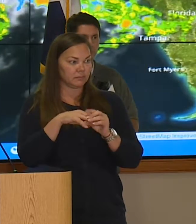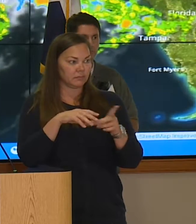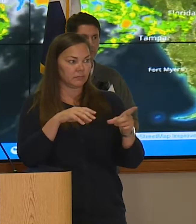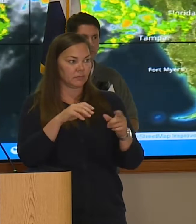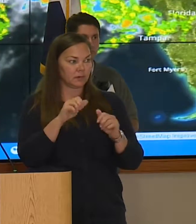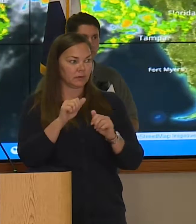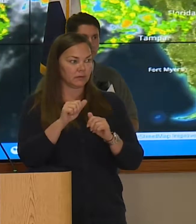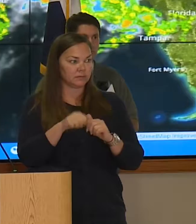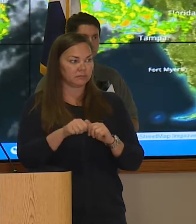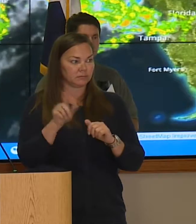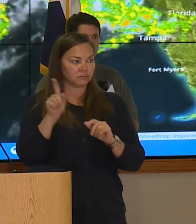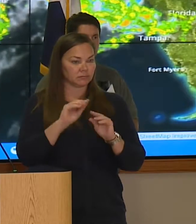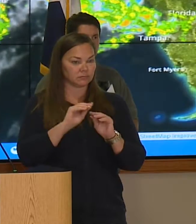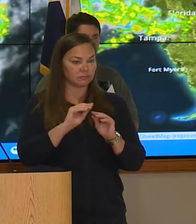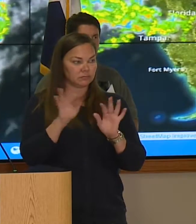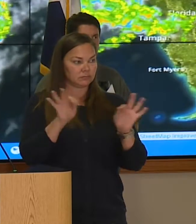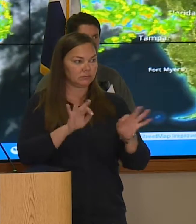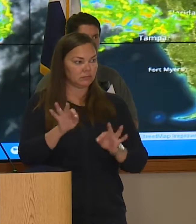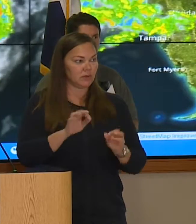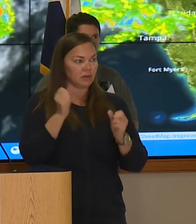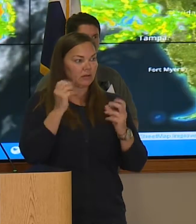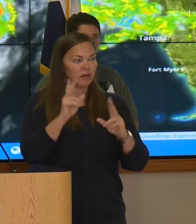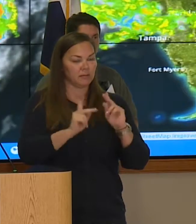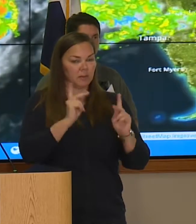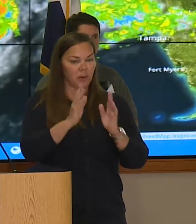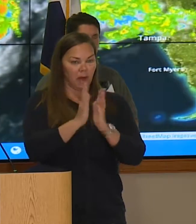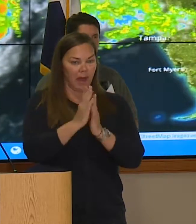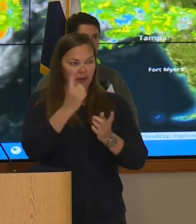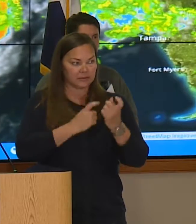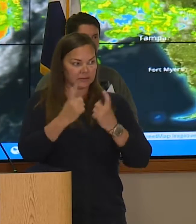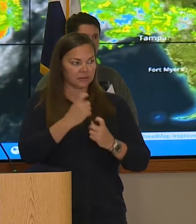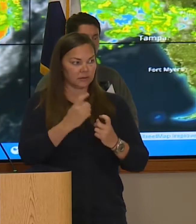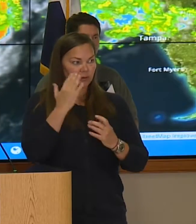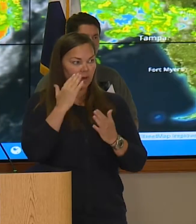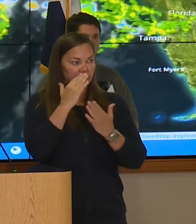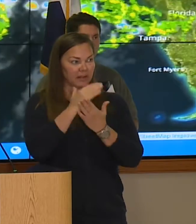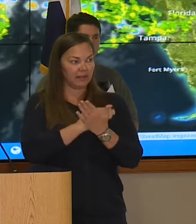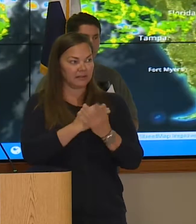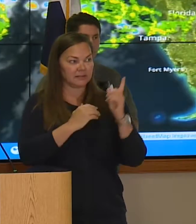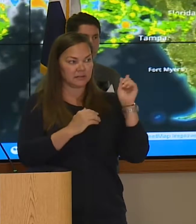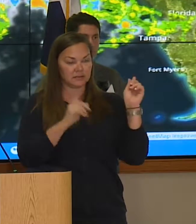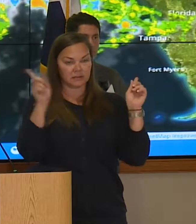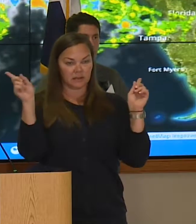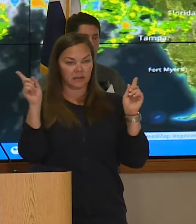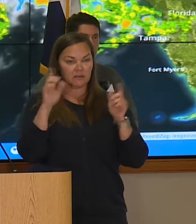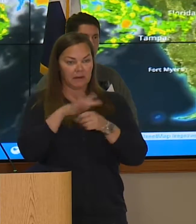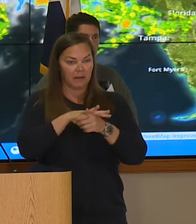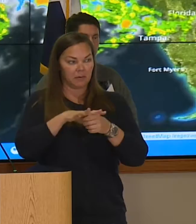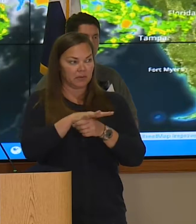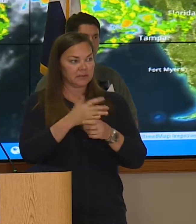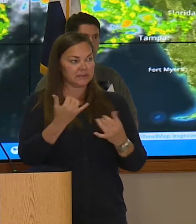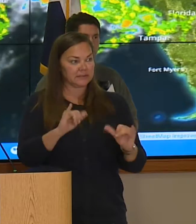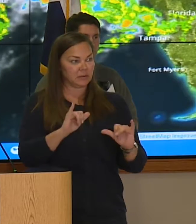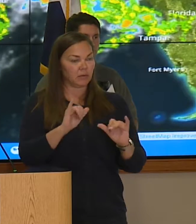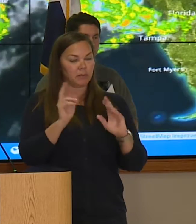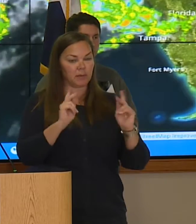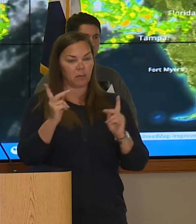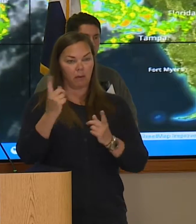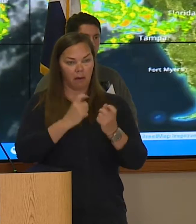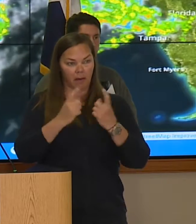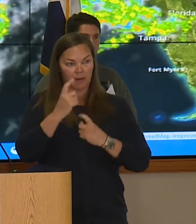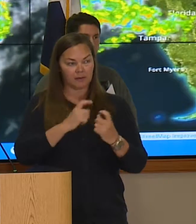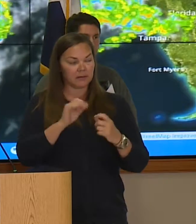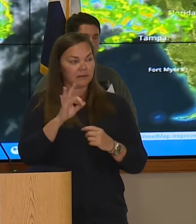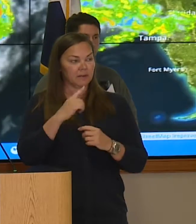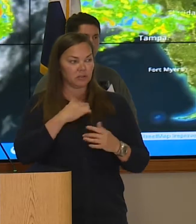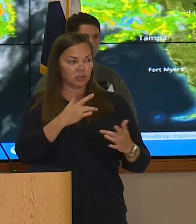Can you kind of clarify, because we've had a lot of people asking, I know you have these list of neighborhoods, but a lot of people are still asking if